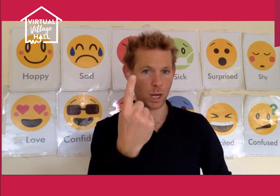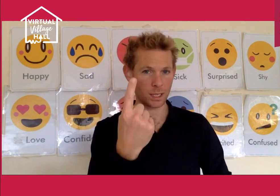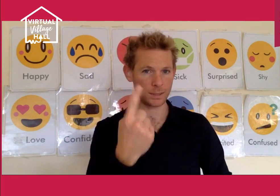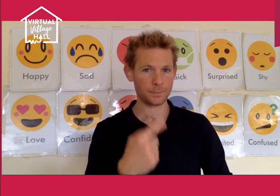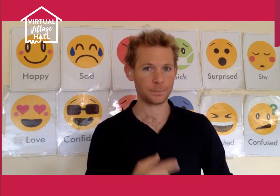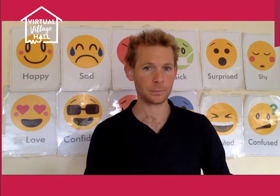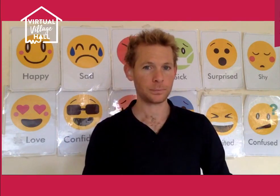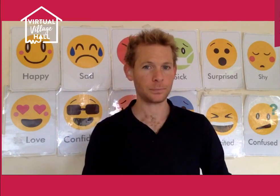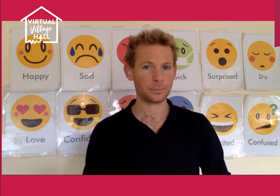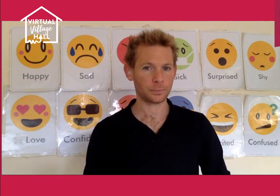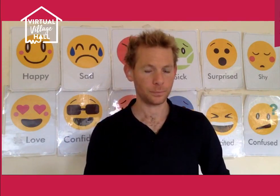So number 1.